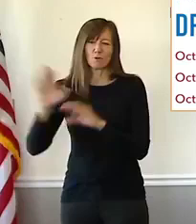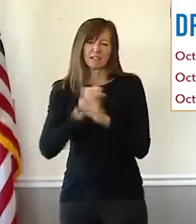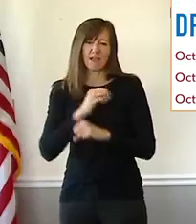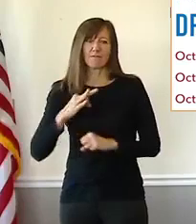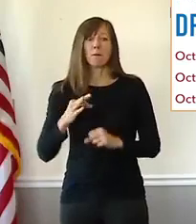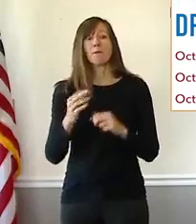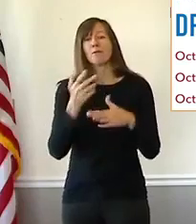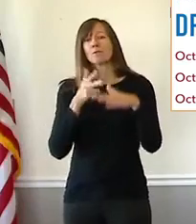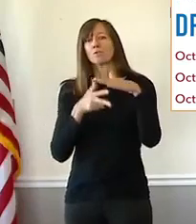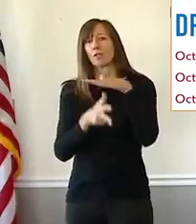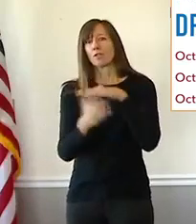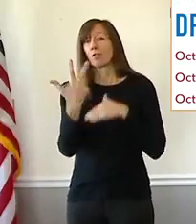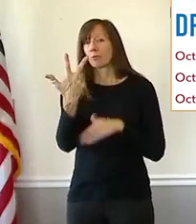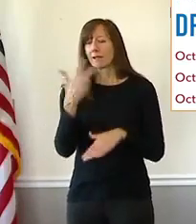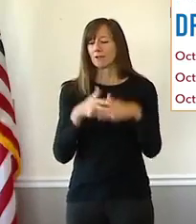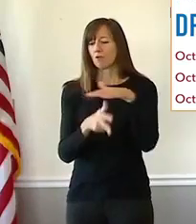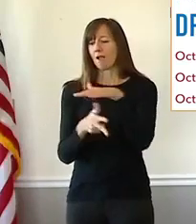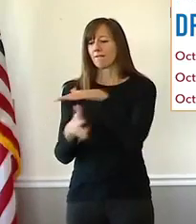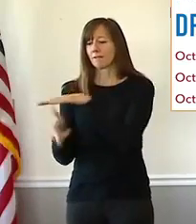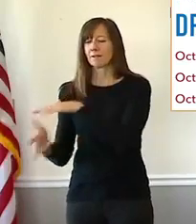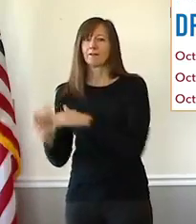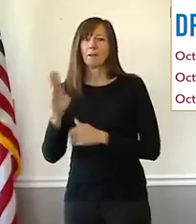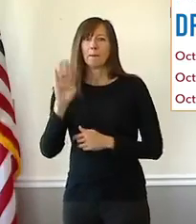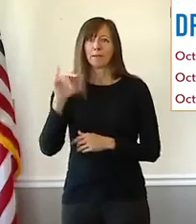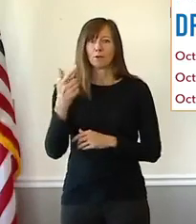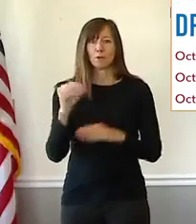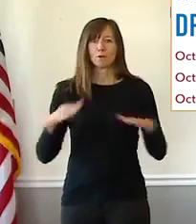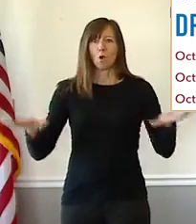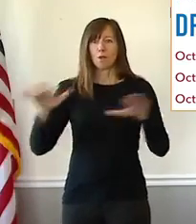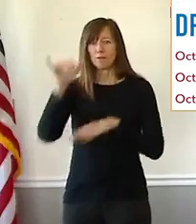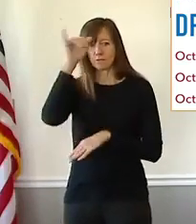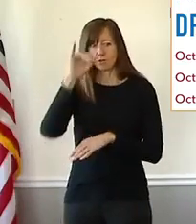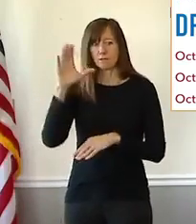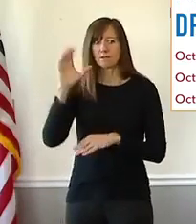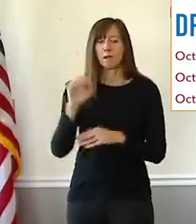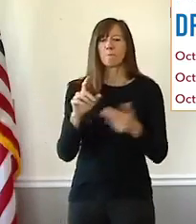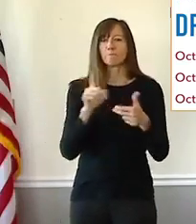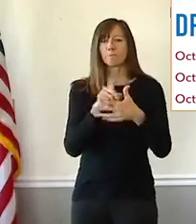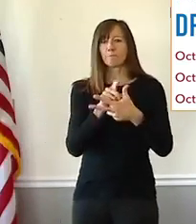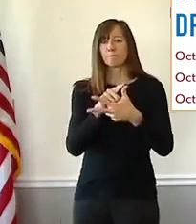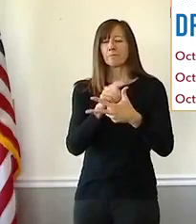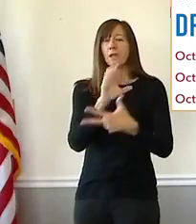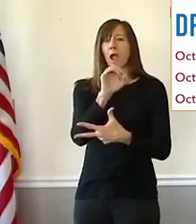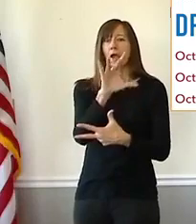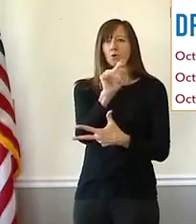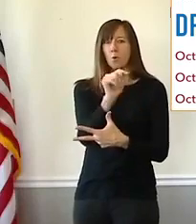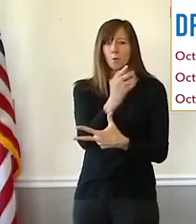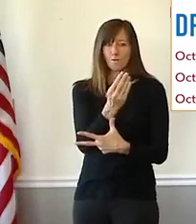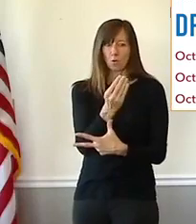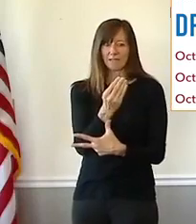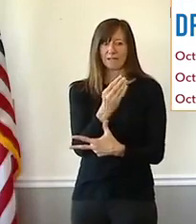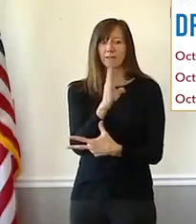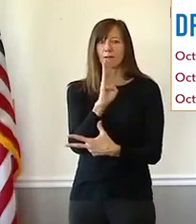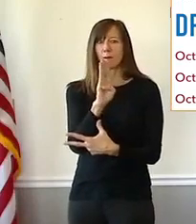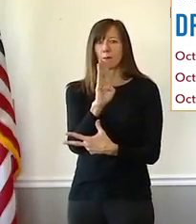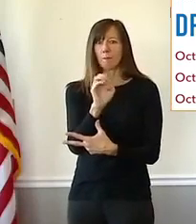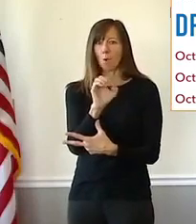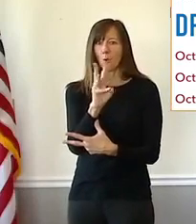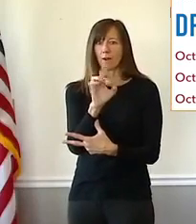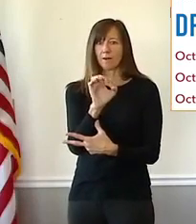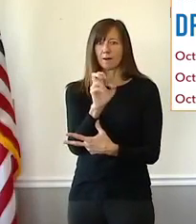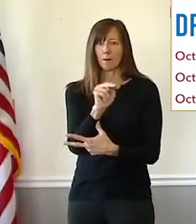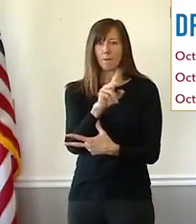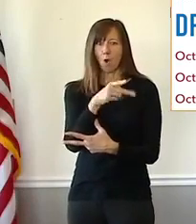bingo events for senior citizens across Dutchess County. October 14th at Bowden Park in the town of Poughkeepsie, Dutchess County Park. On October